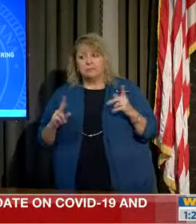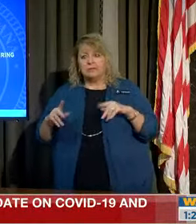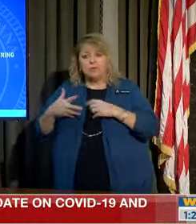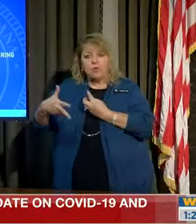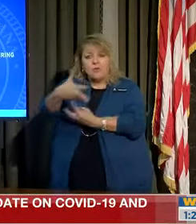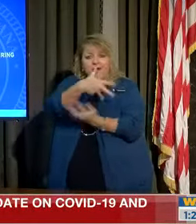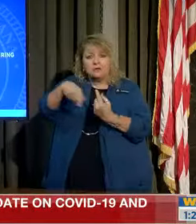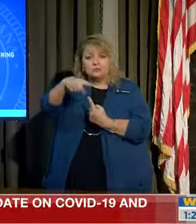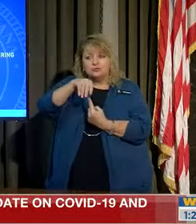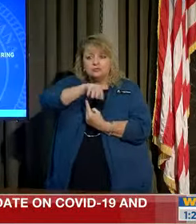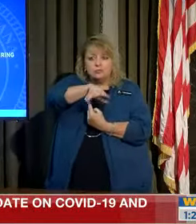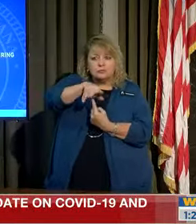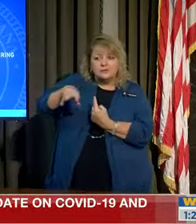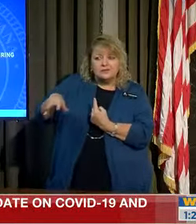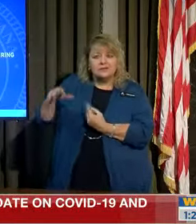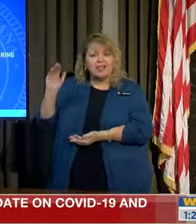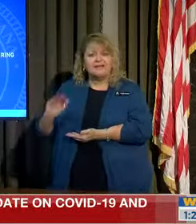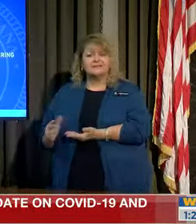encourage people